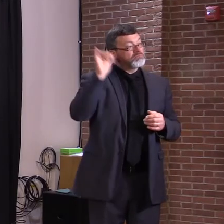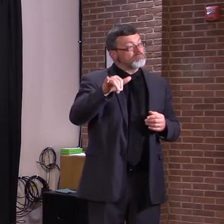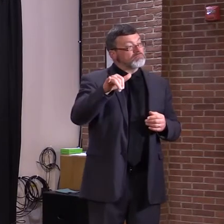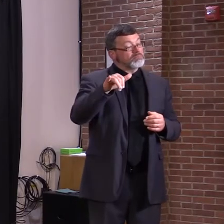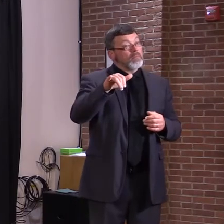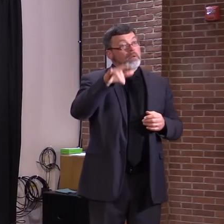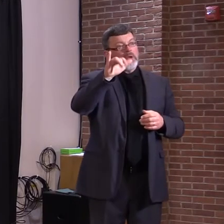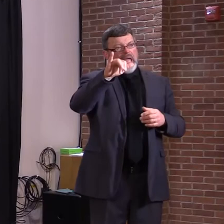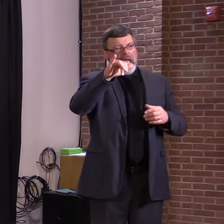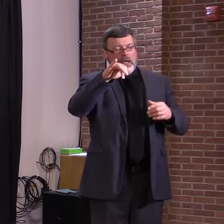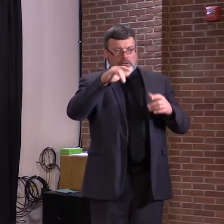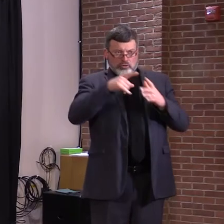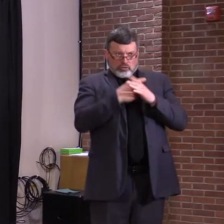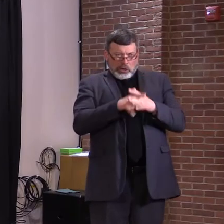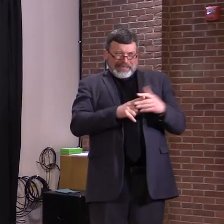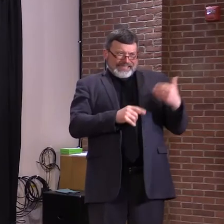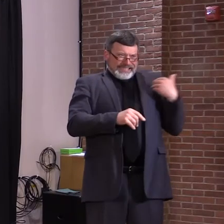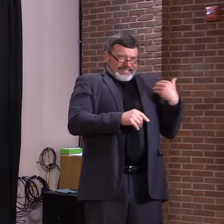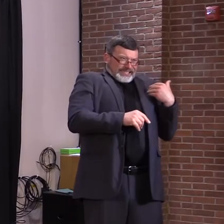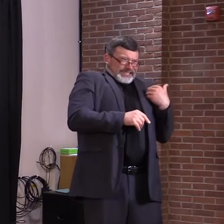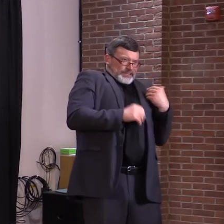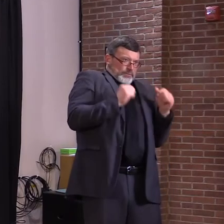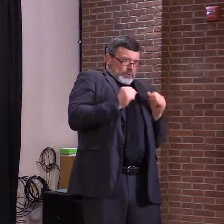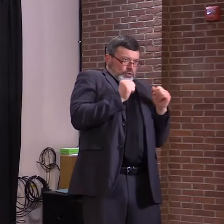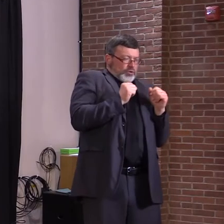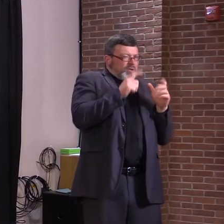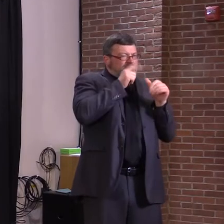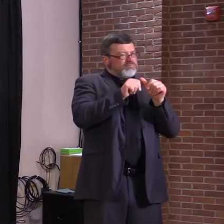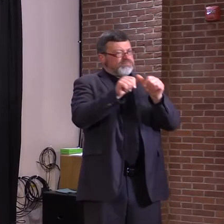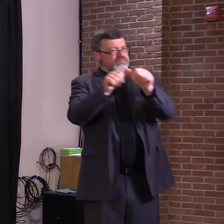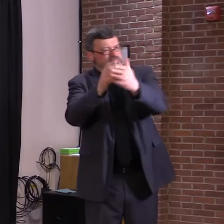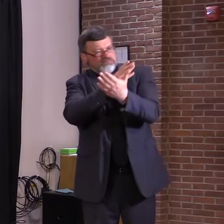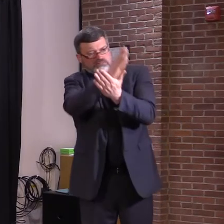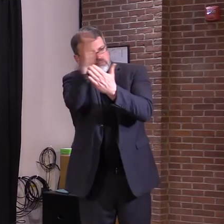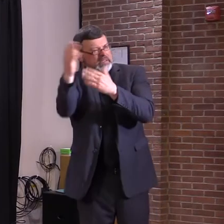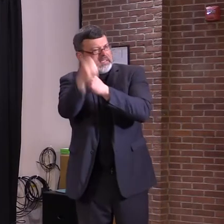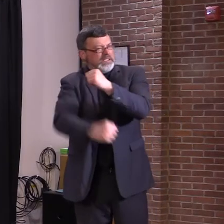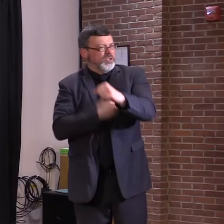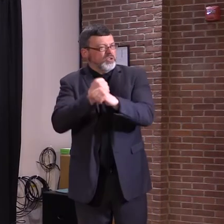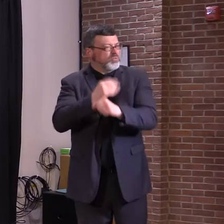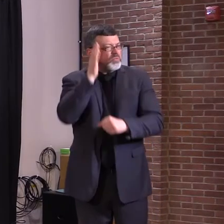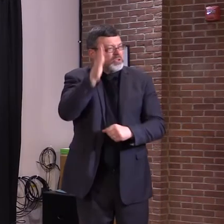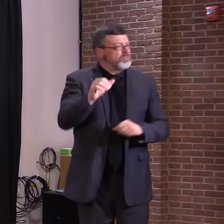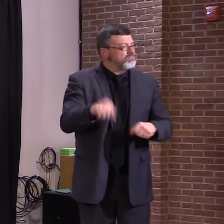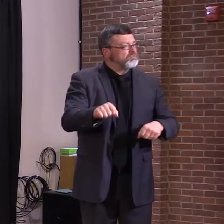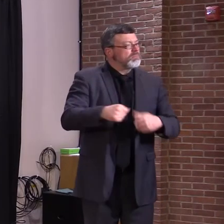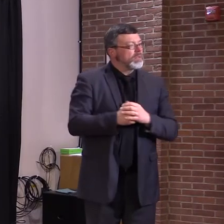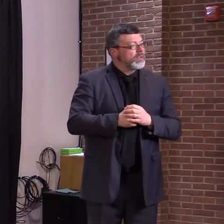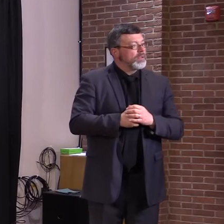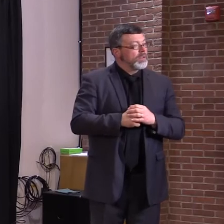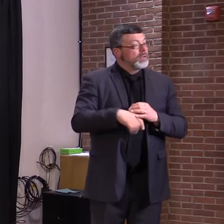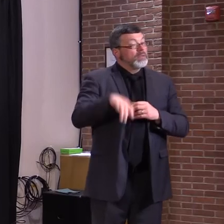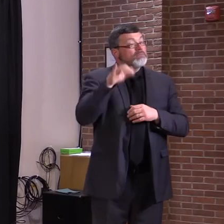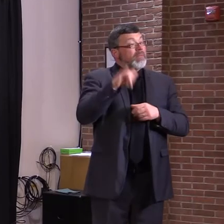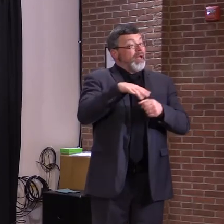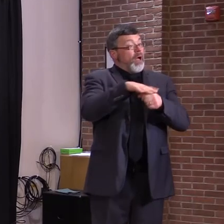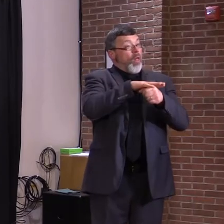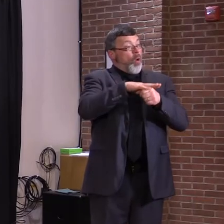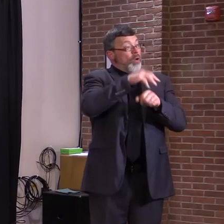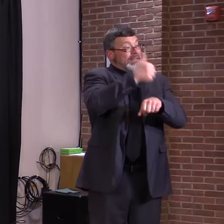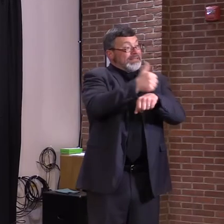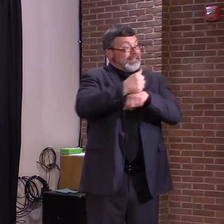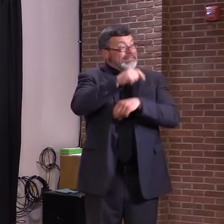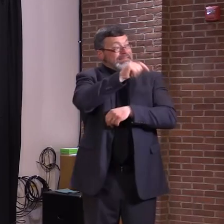and most recently on those local testing days, people are offered the choice of either four rapid tests